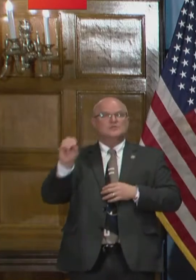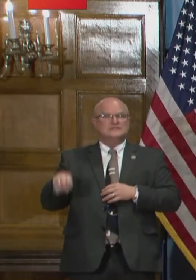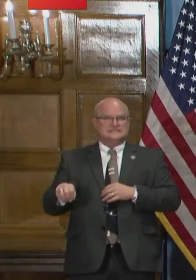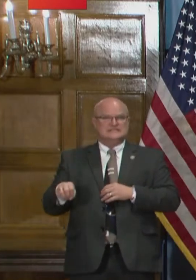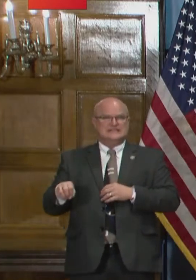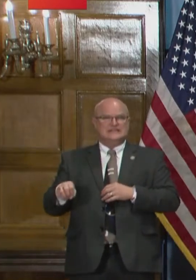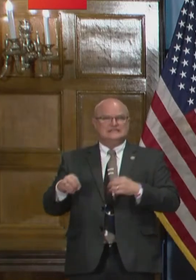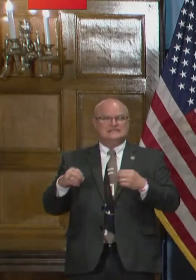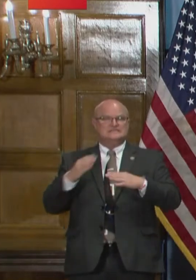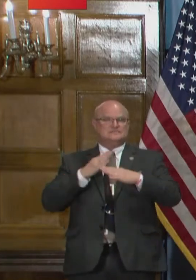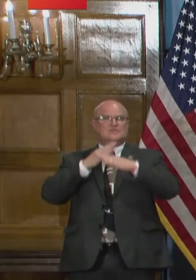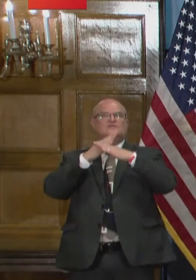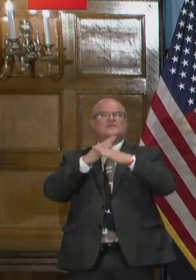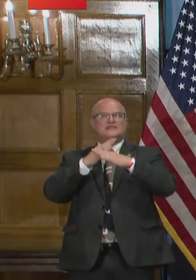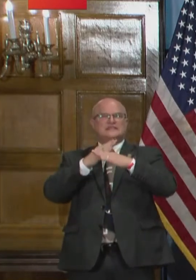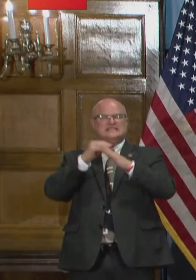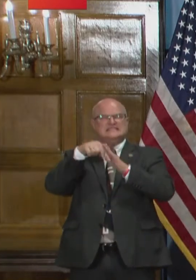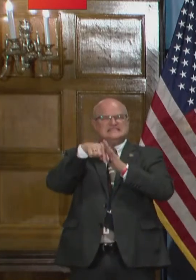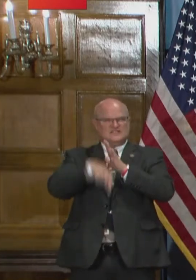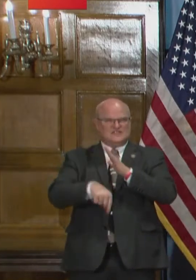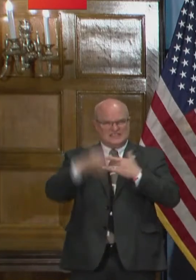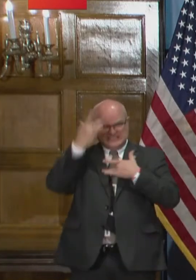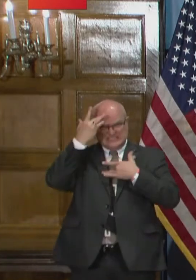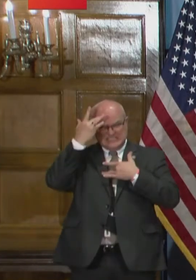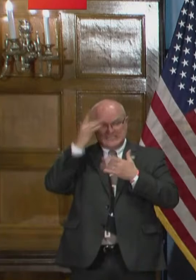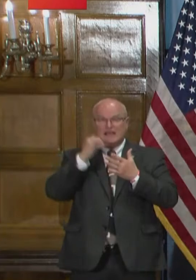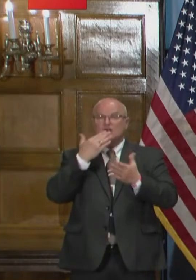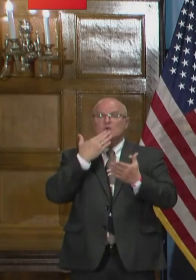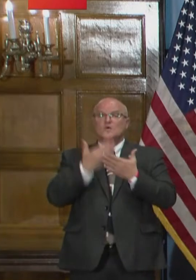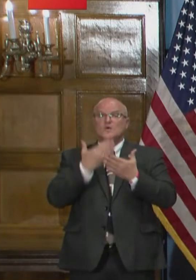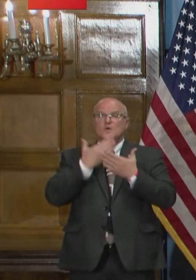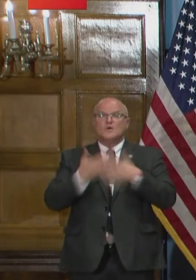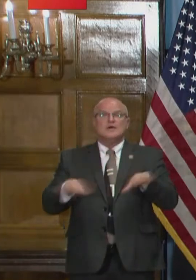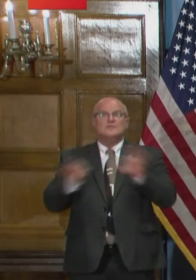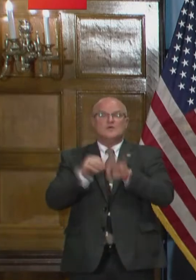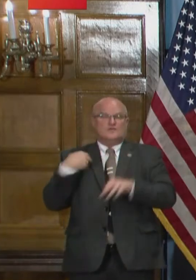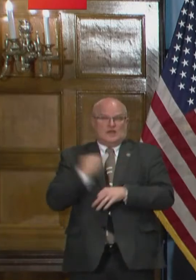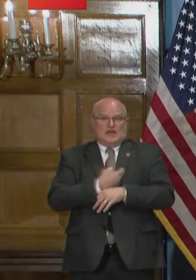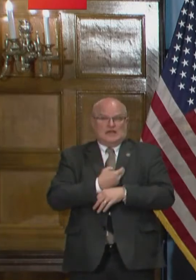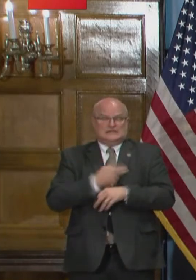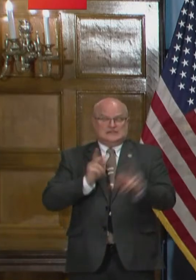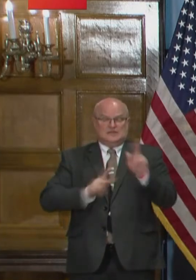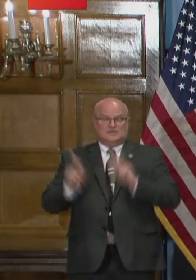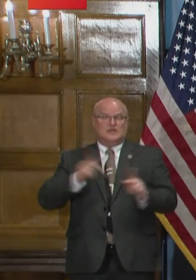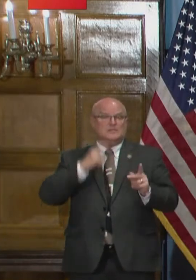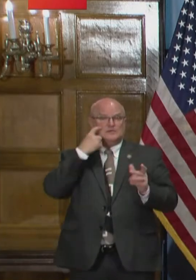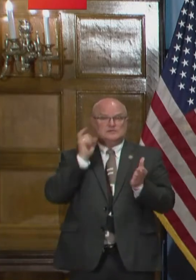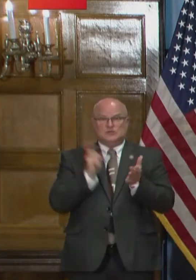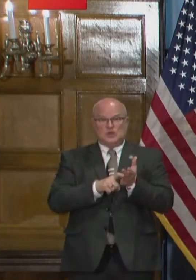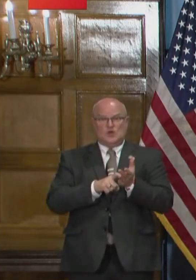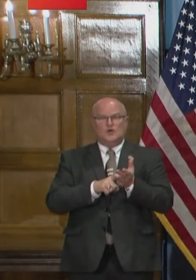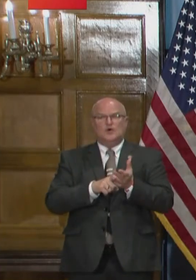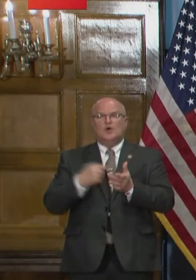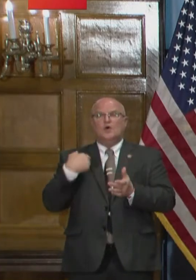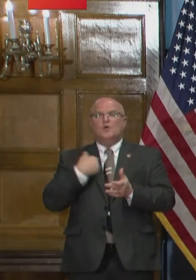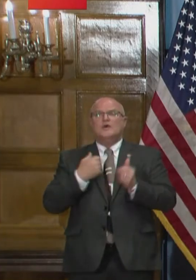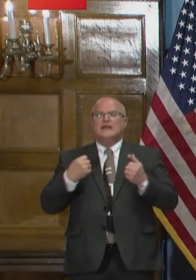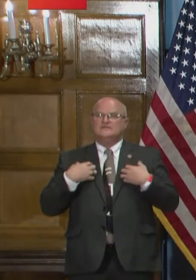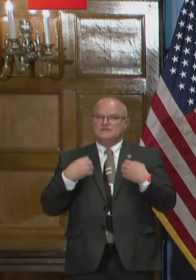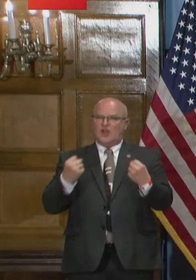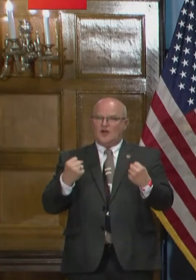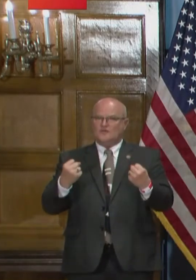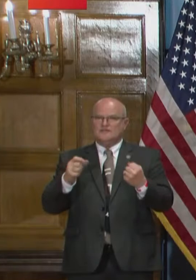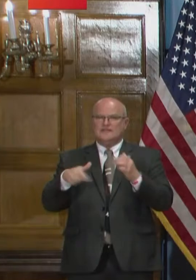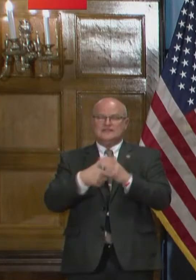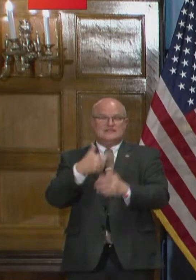100% in preventing severe disease. That is very important for us as Arkansans to know so that we can have confidence that